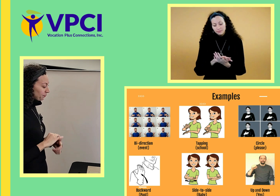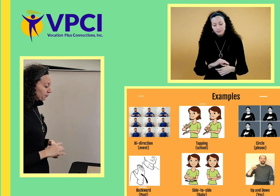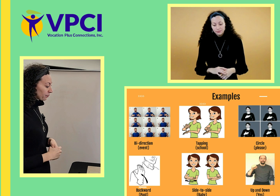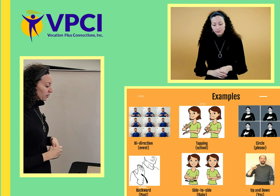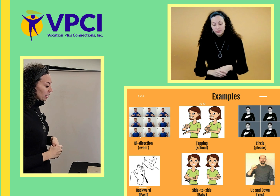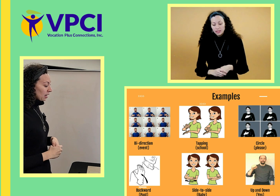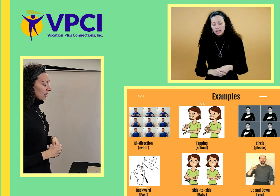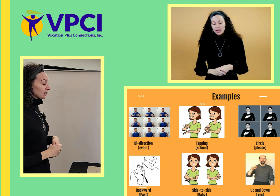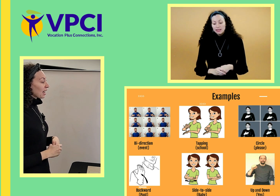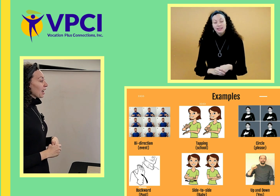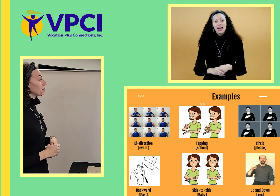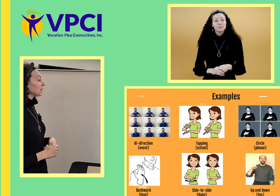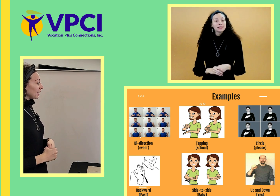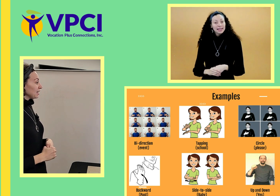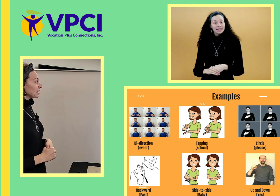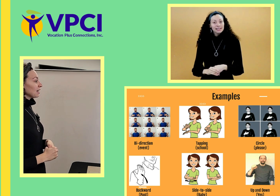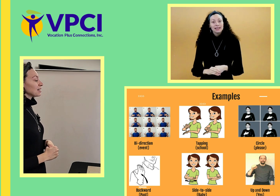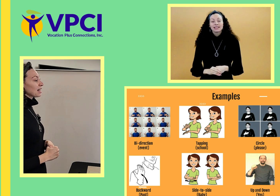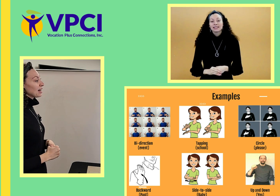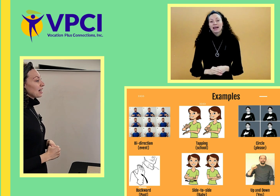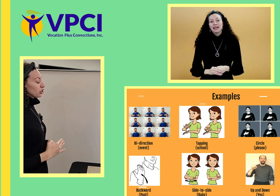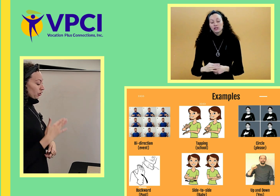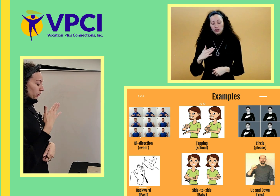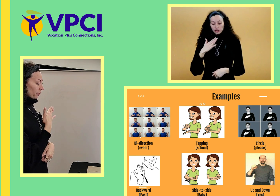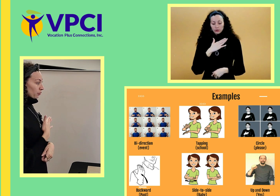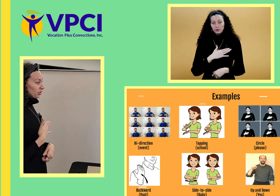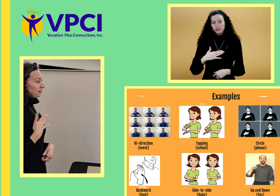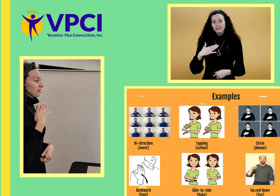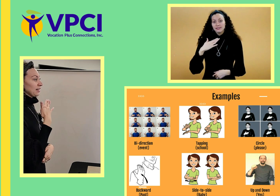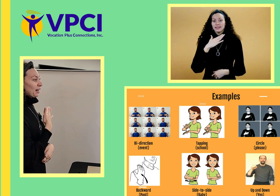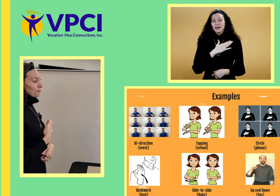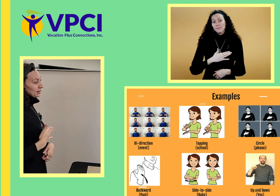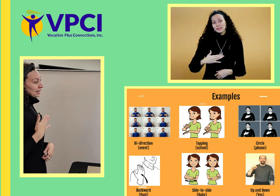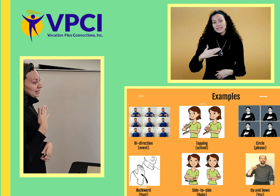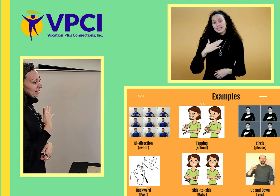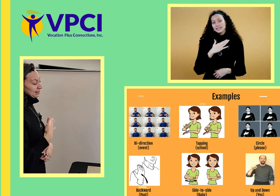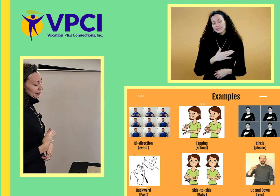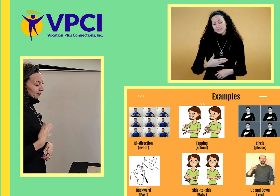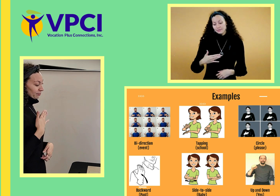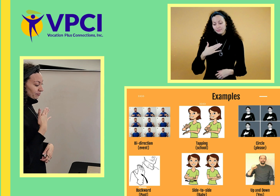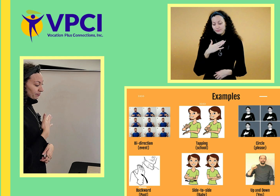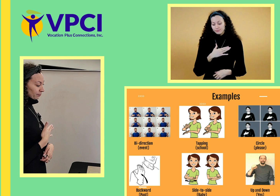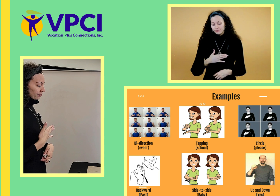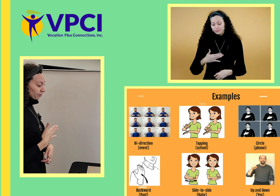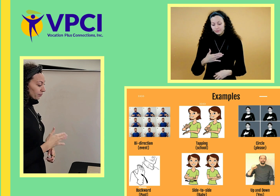together. The sign please is signed in a circular motion, please.